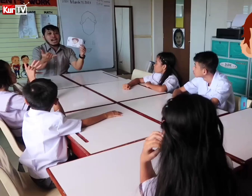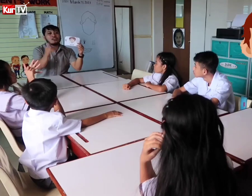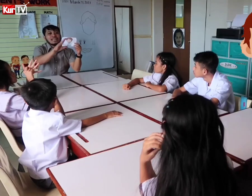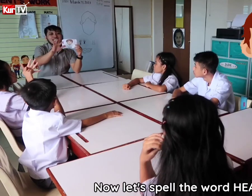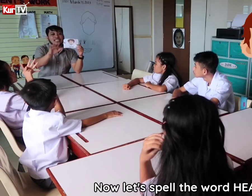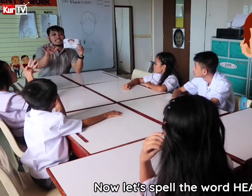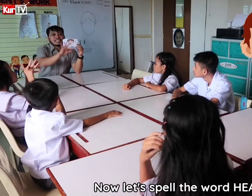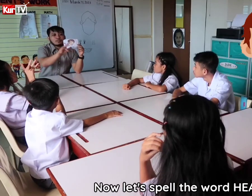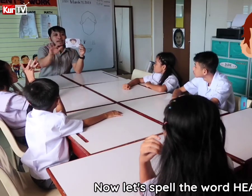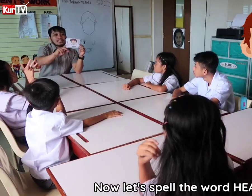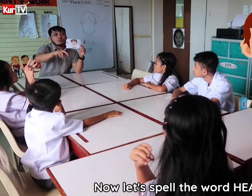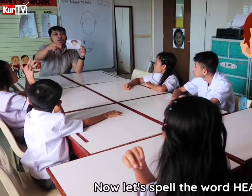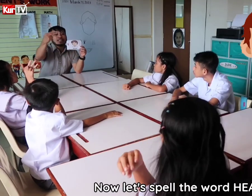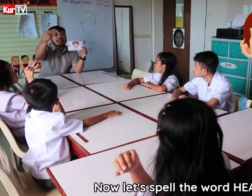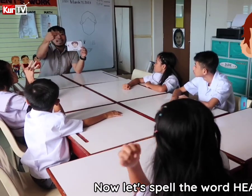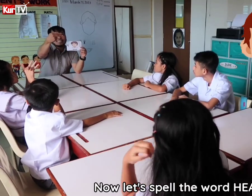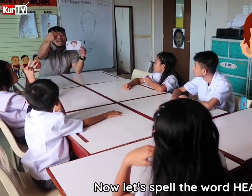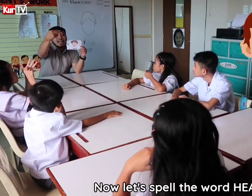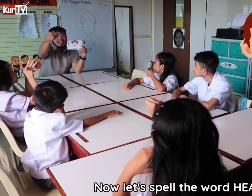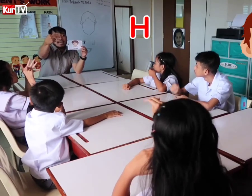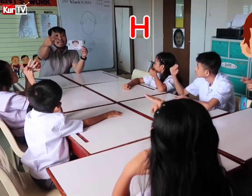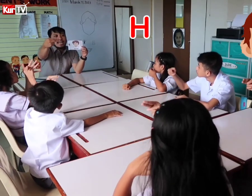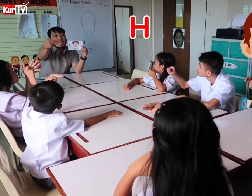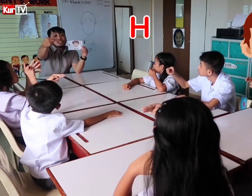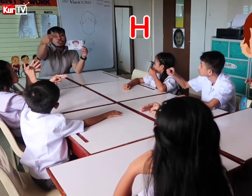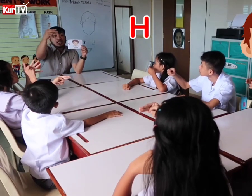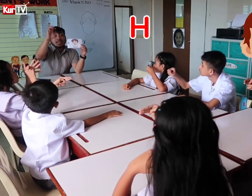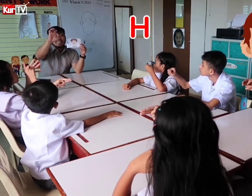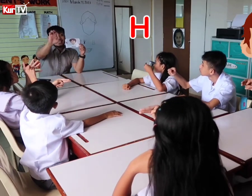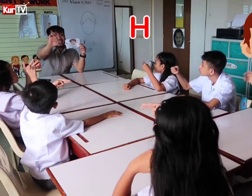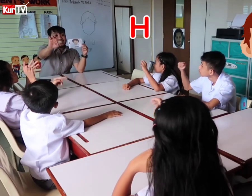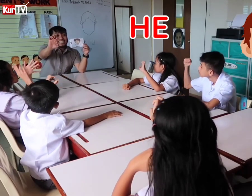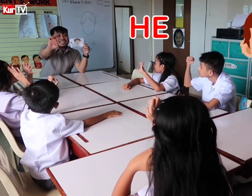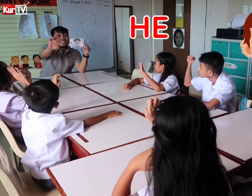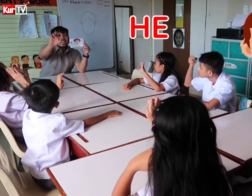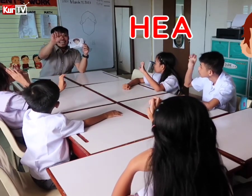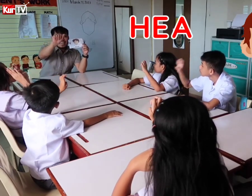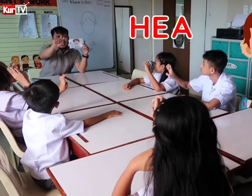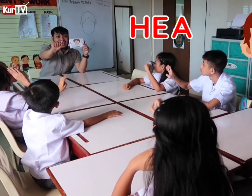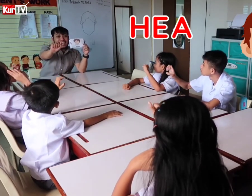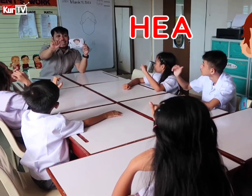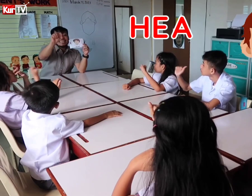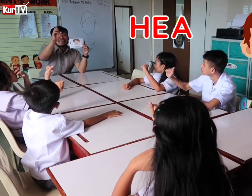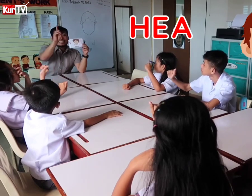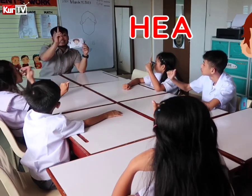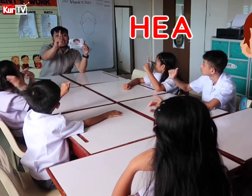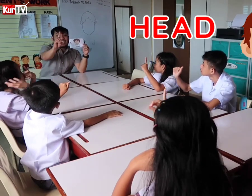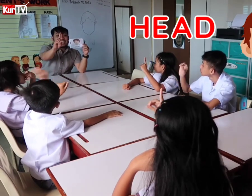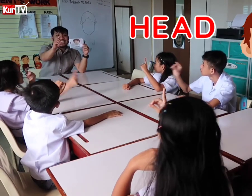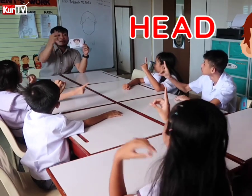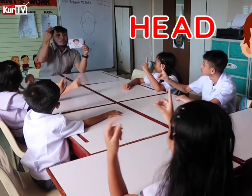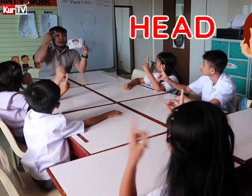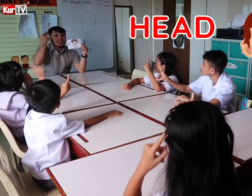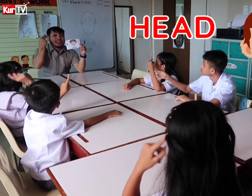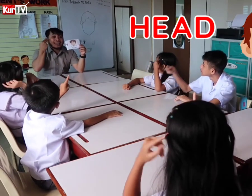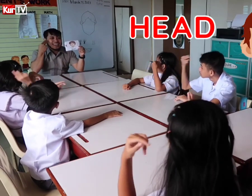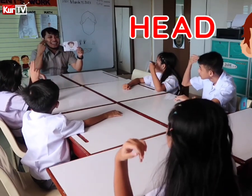Now, let's spell the word head. H-E-A-D. Head.